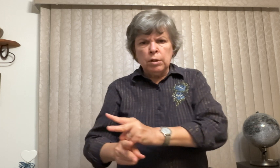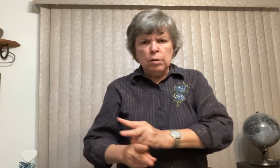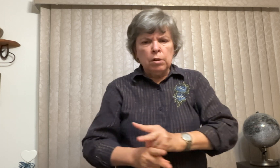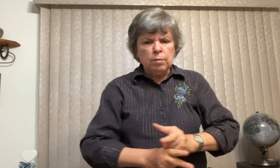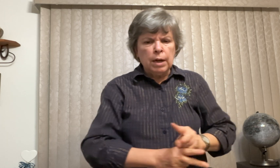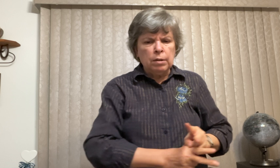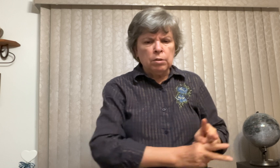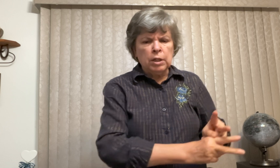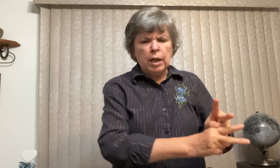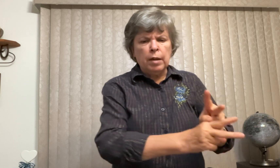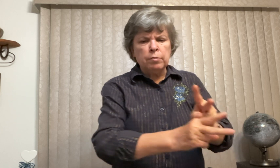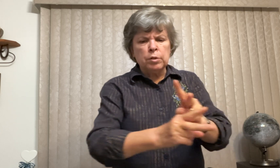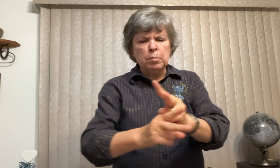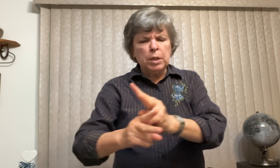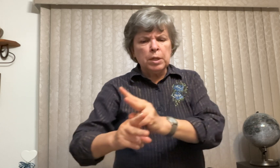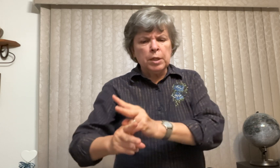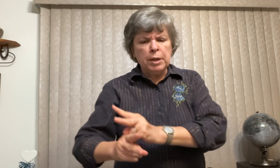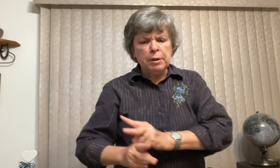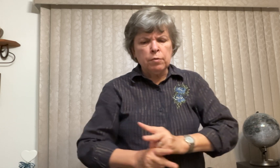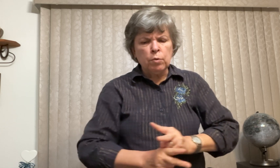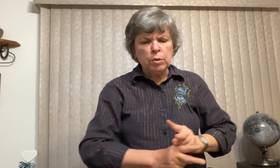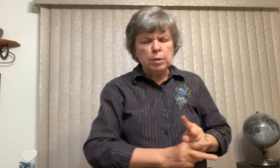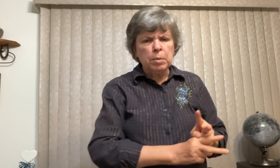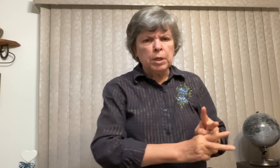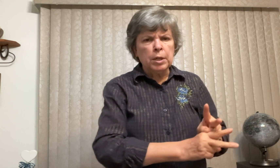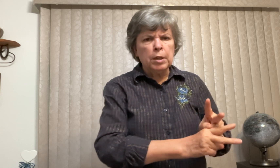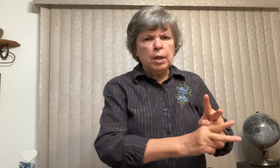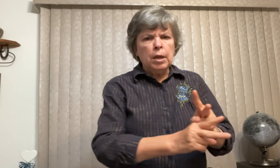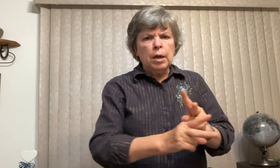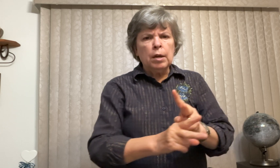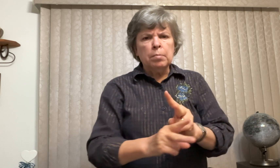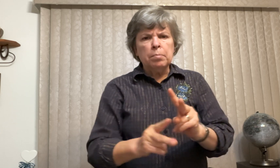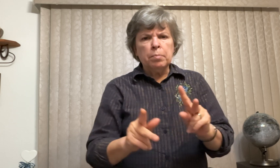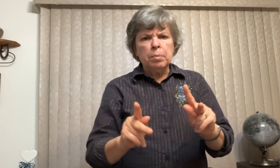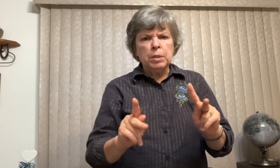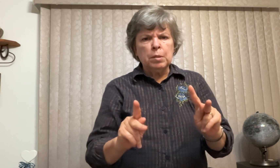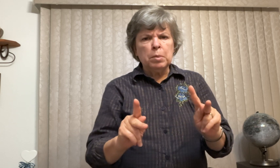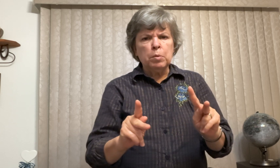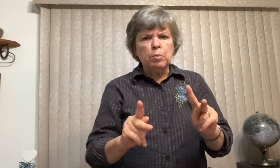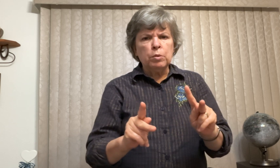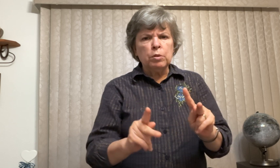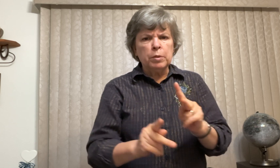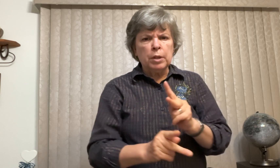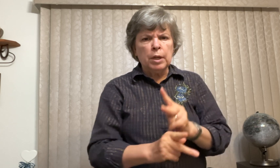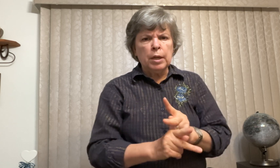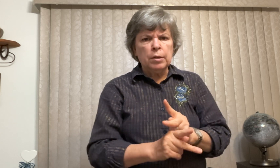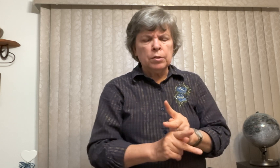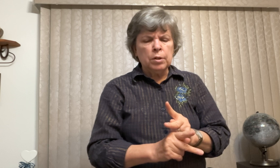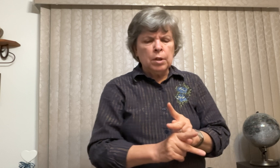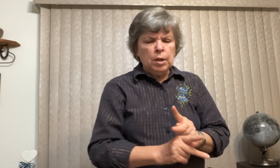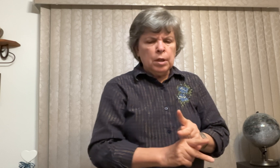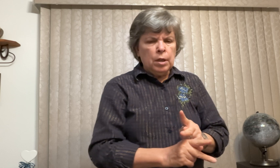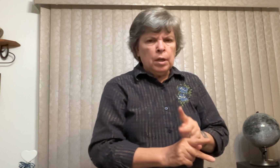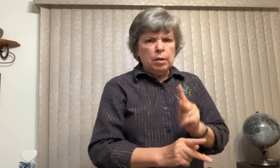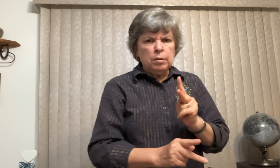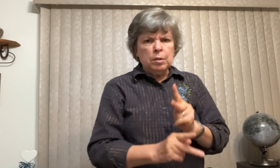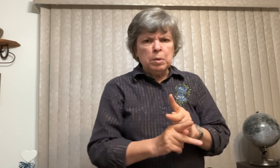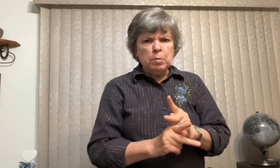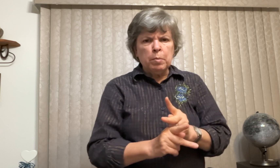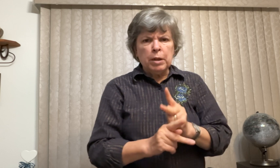all around, looking after somebody, caring for somebody, but some people will do it with K's, and some people might